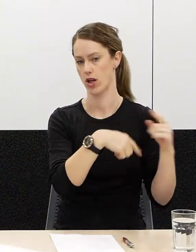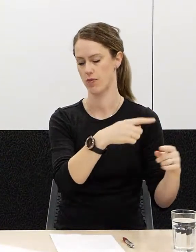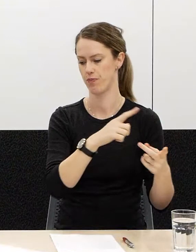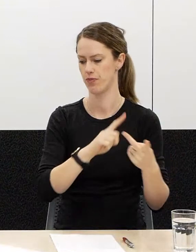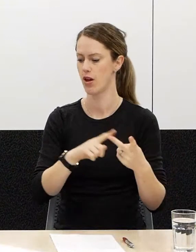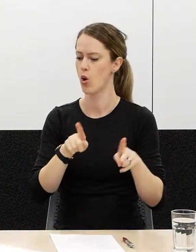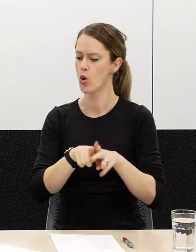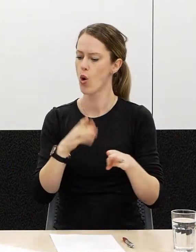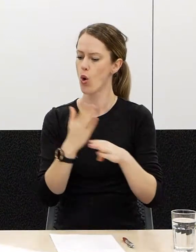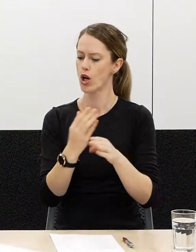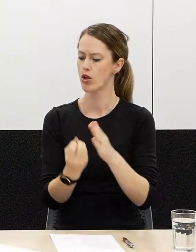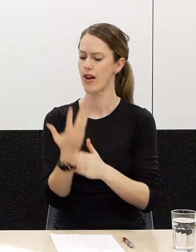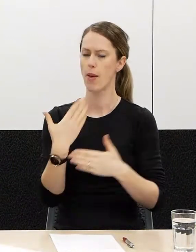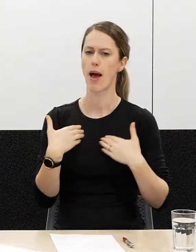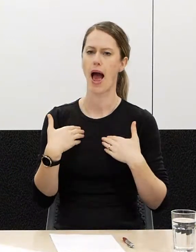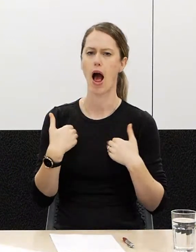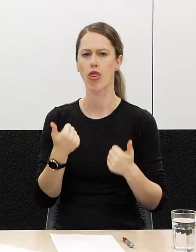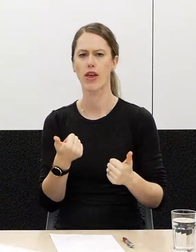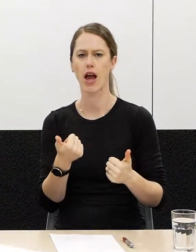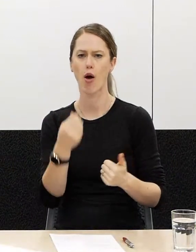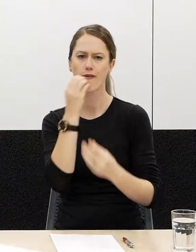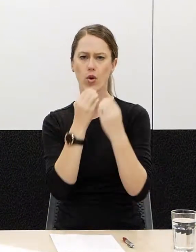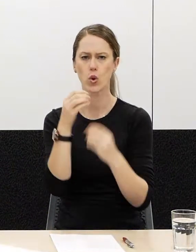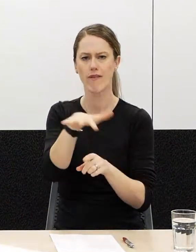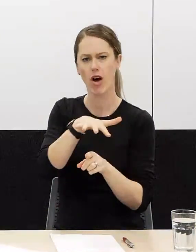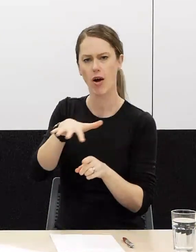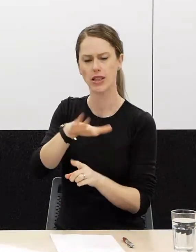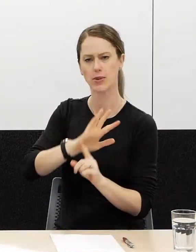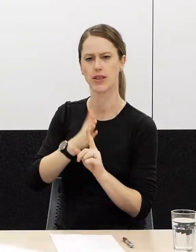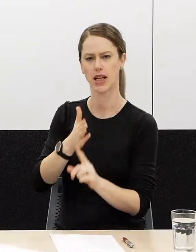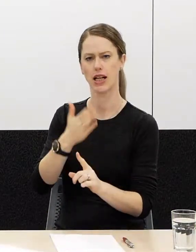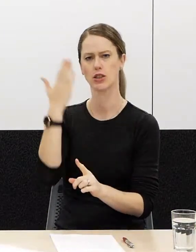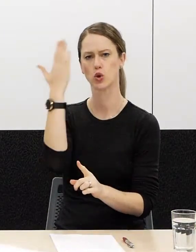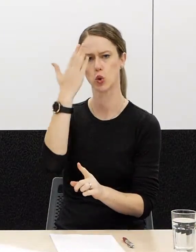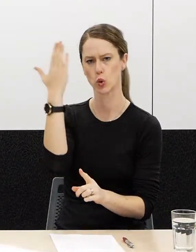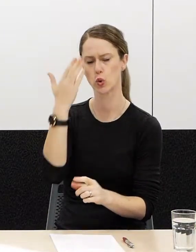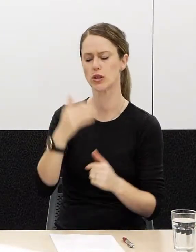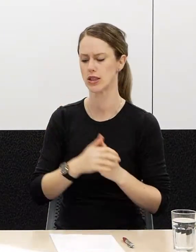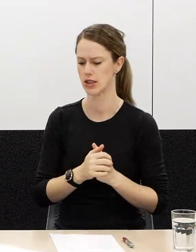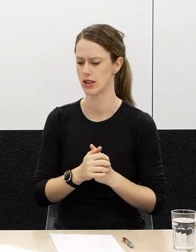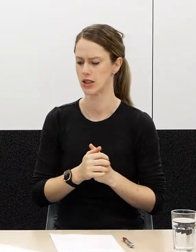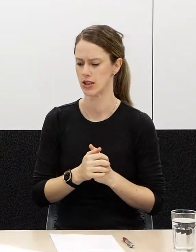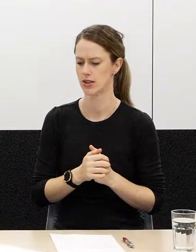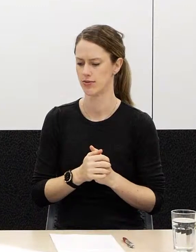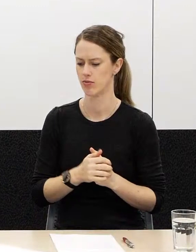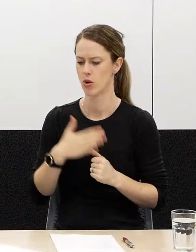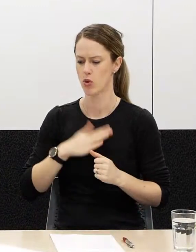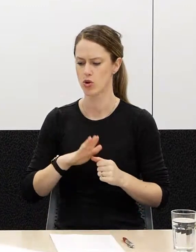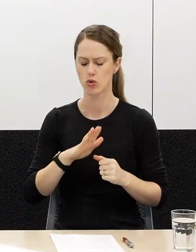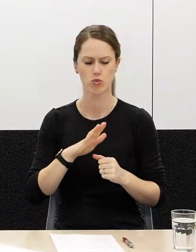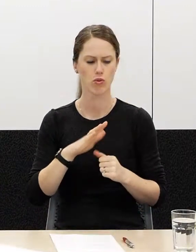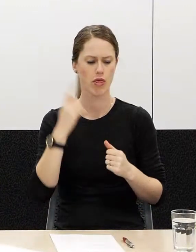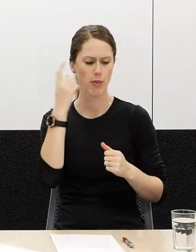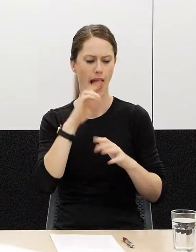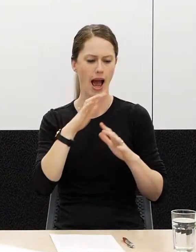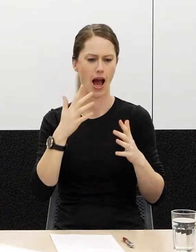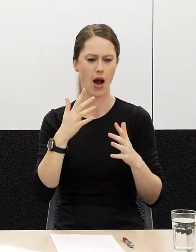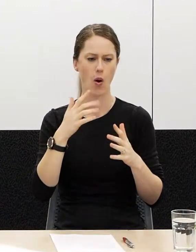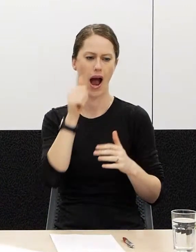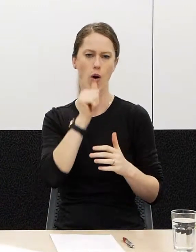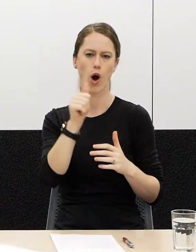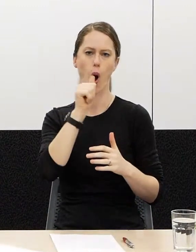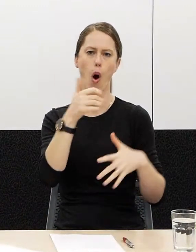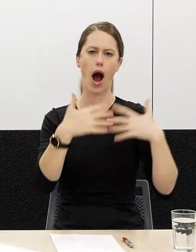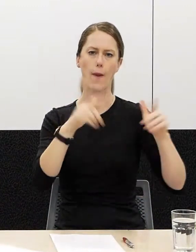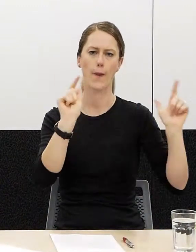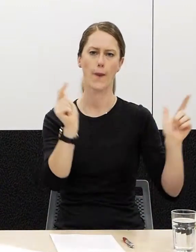will the work to develop healthier food environments, particularly in schools. We wanted to look at mechanisms to reduce the harm from alcohol,